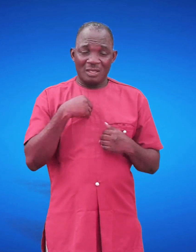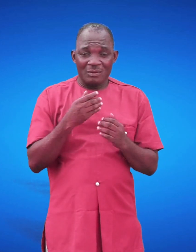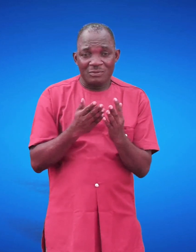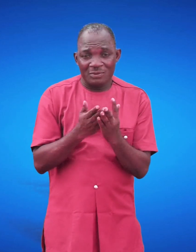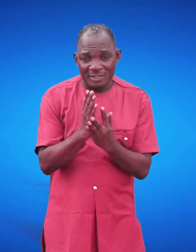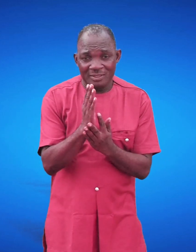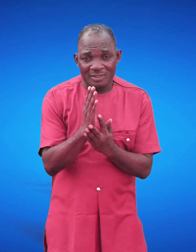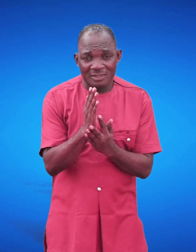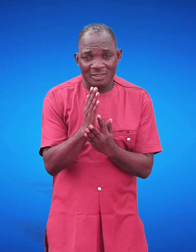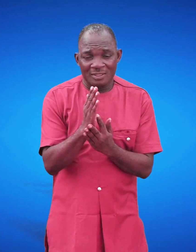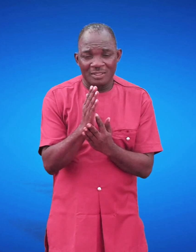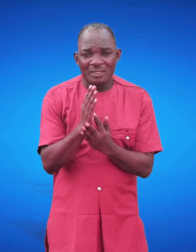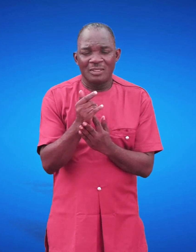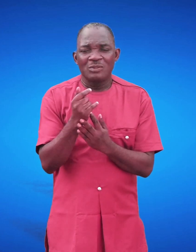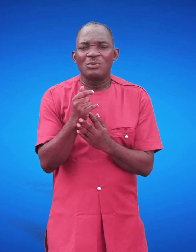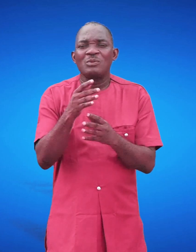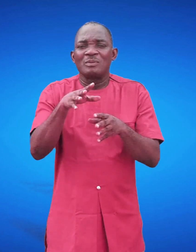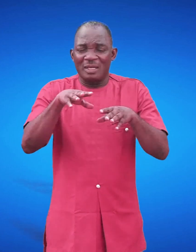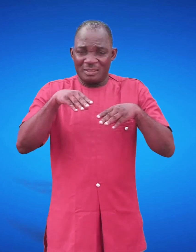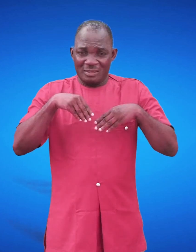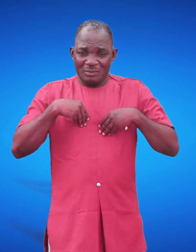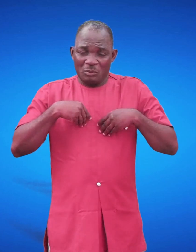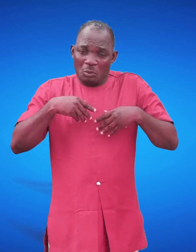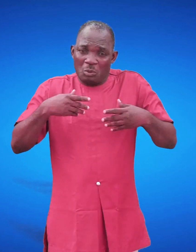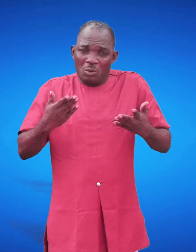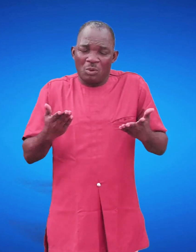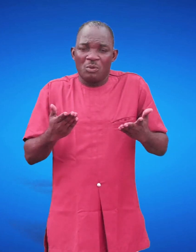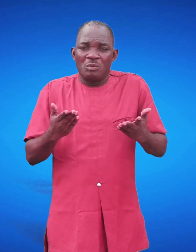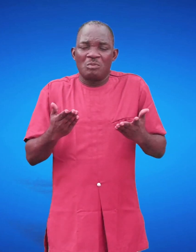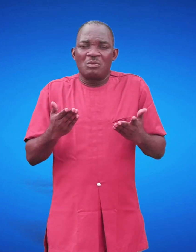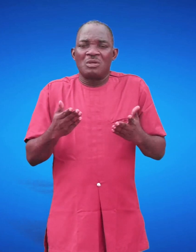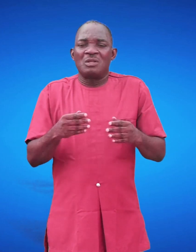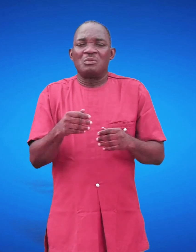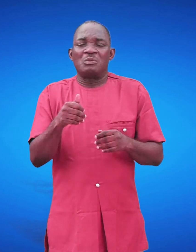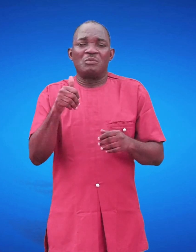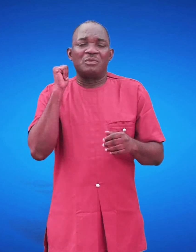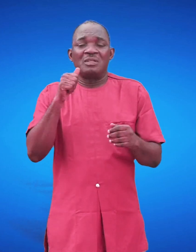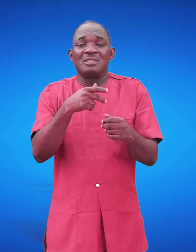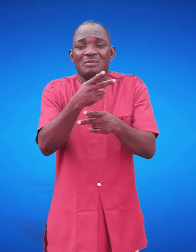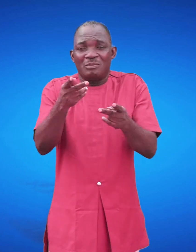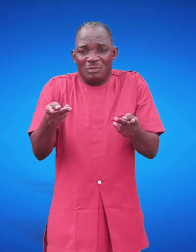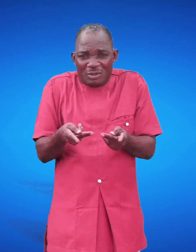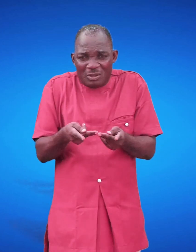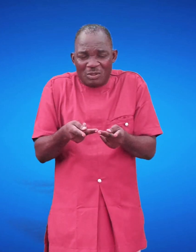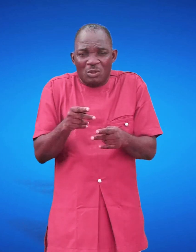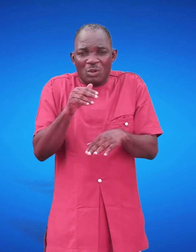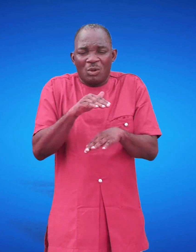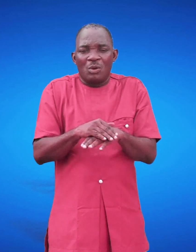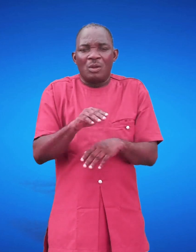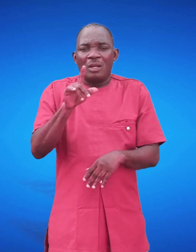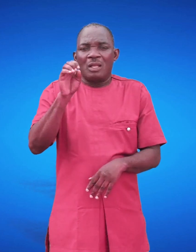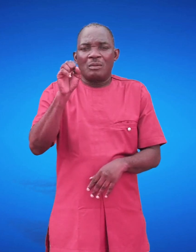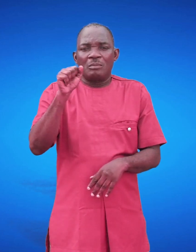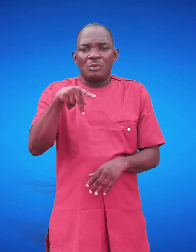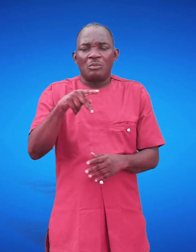right to accept or decline a place on the LEAP program as a